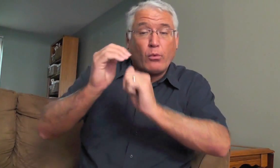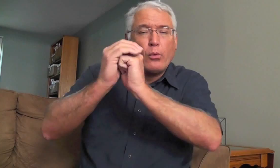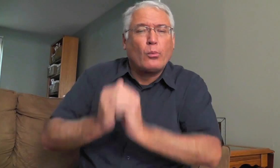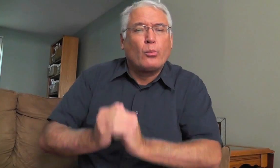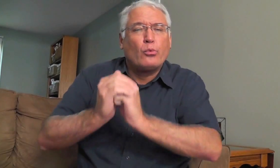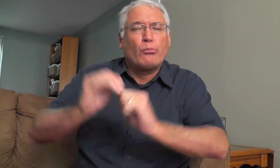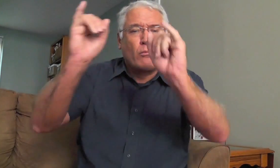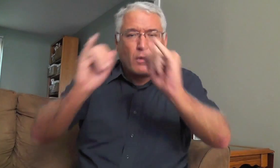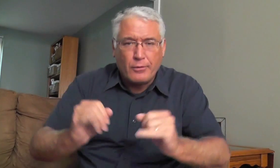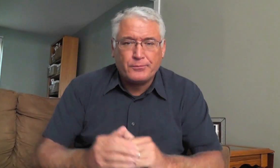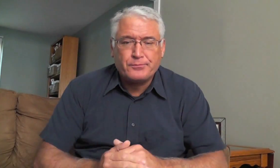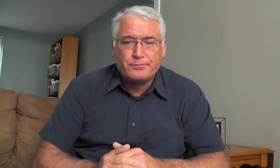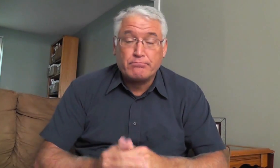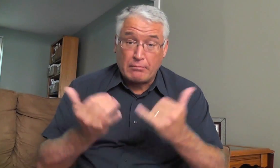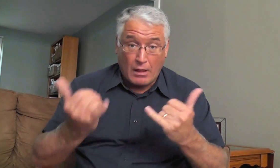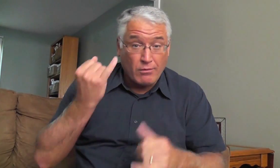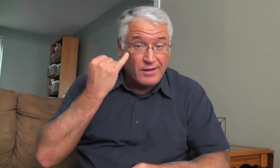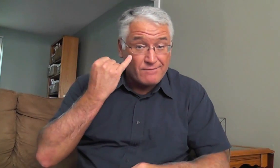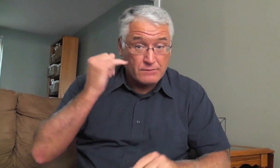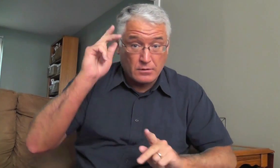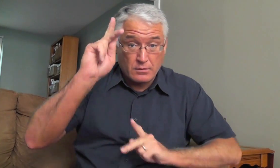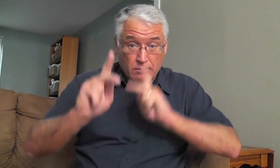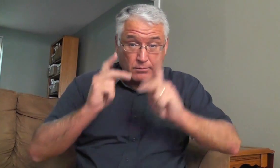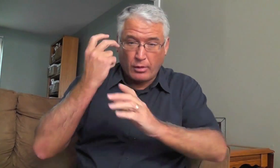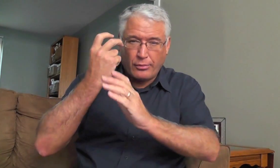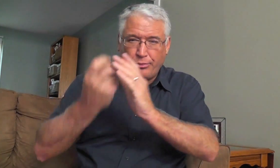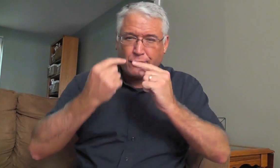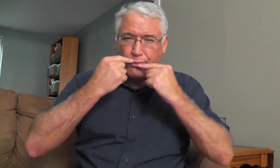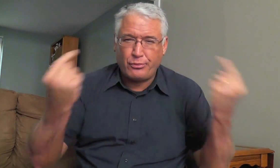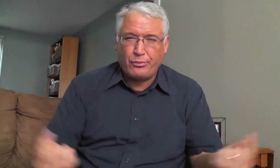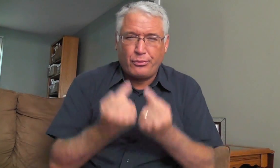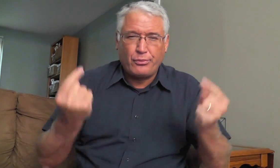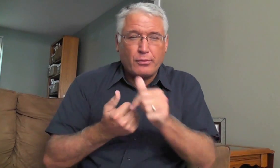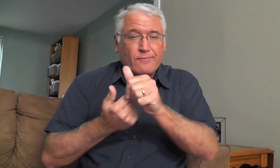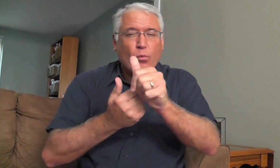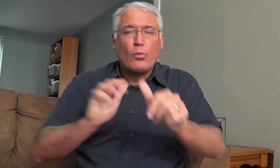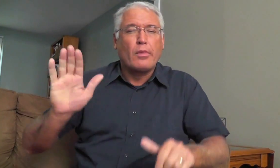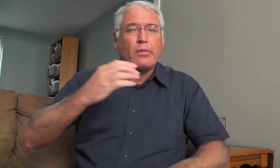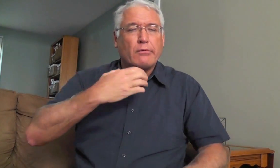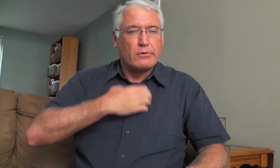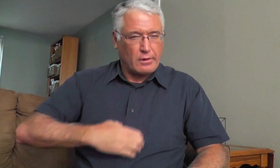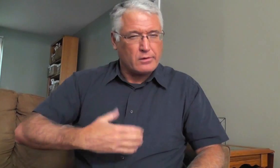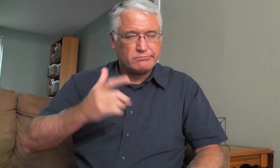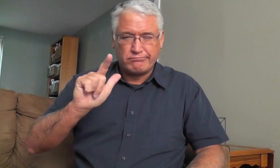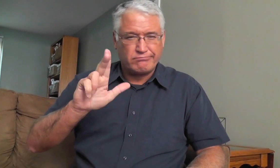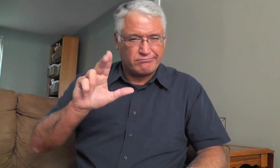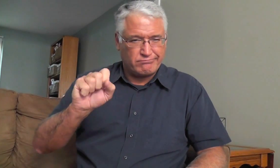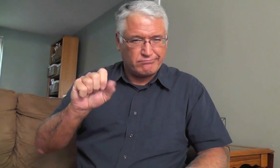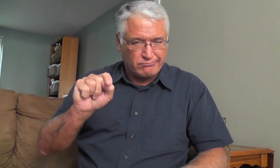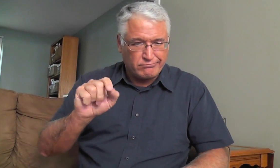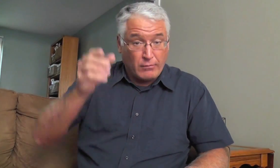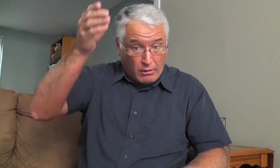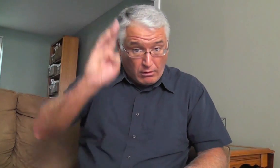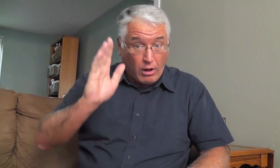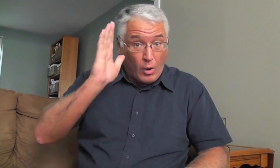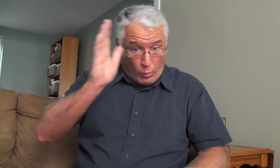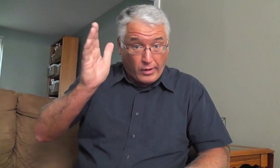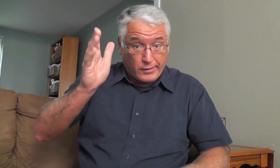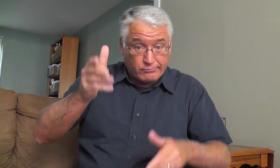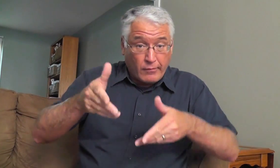day for their idolatry. Now, if people keep on sinning and following their lusts,